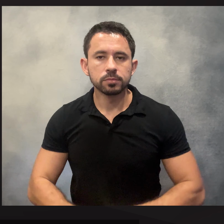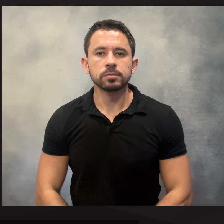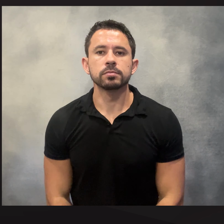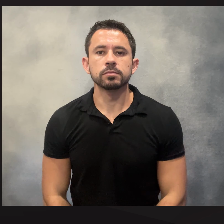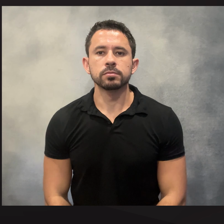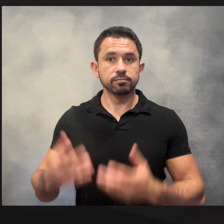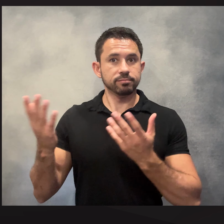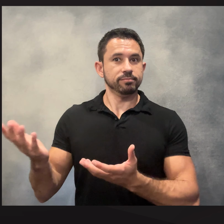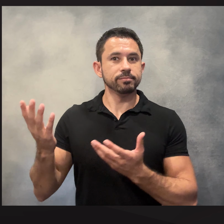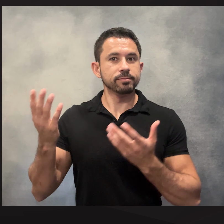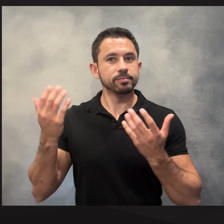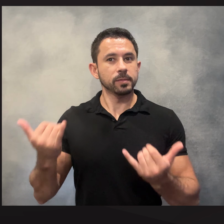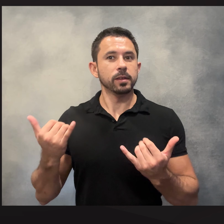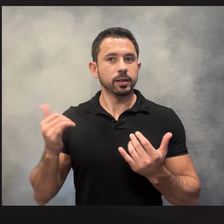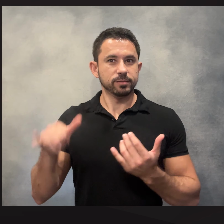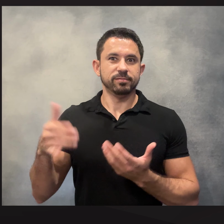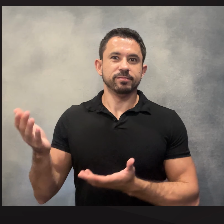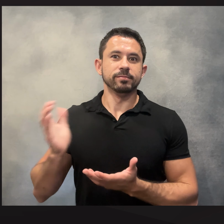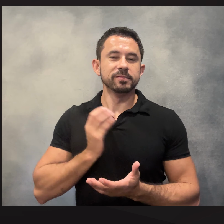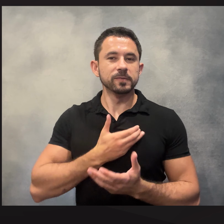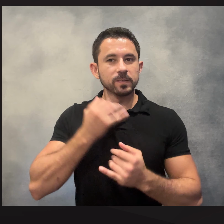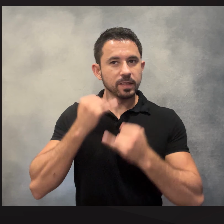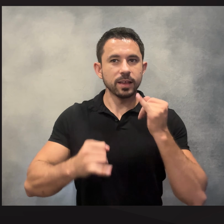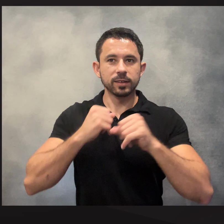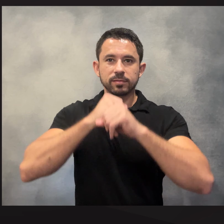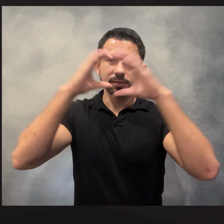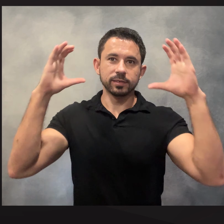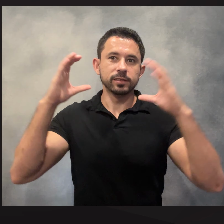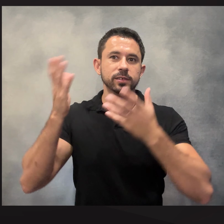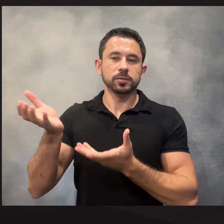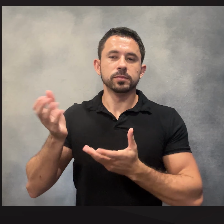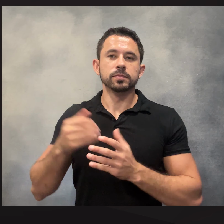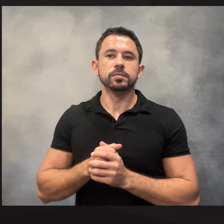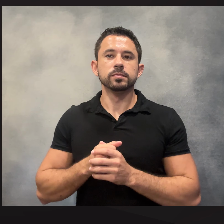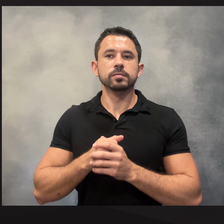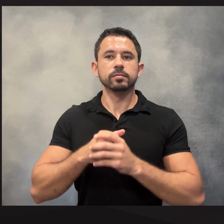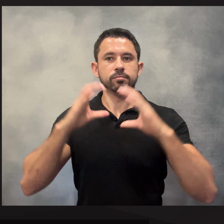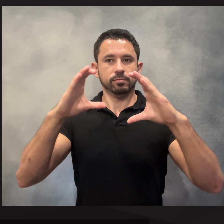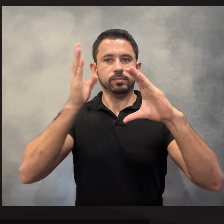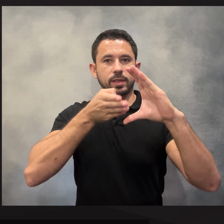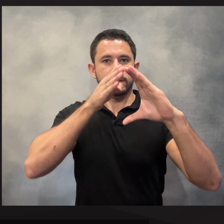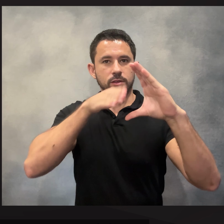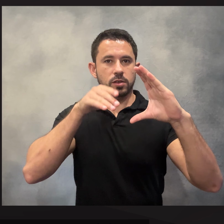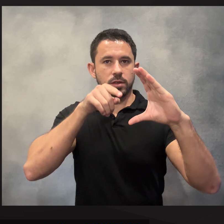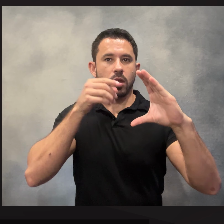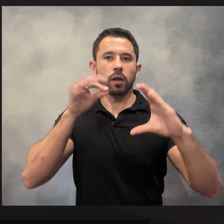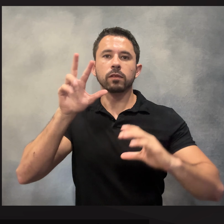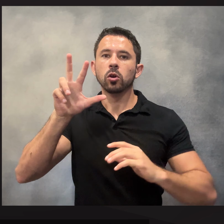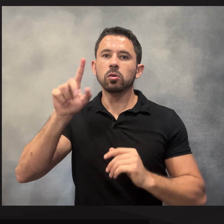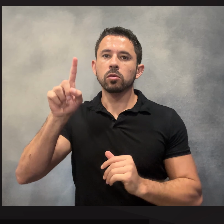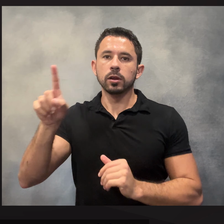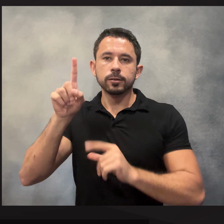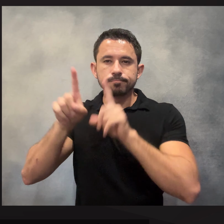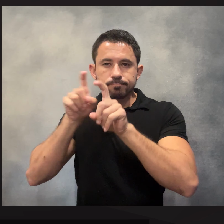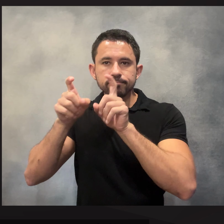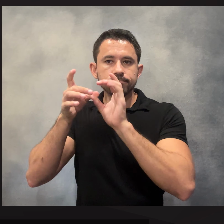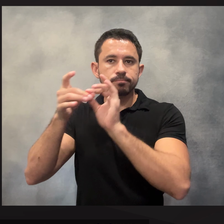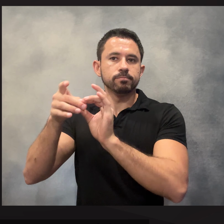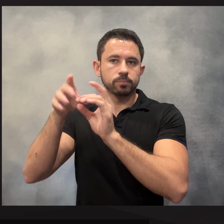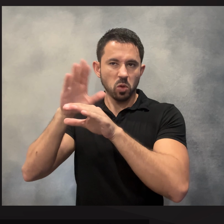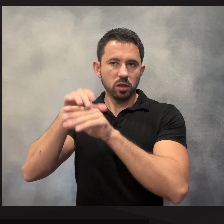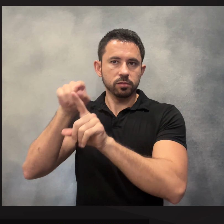Here is our final visualization. A pie chart of 311 inquiries created on